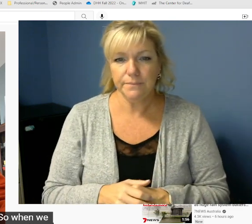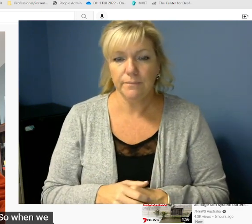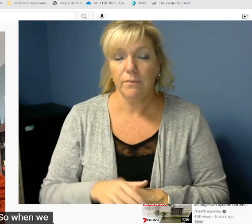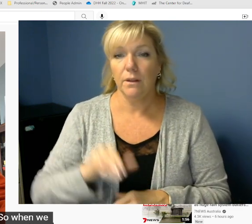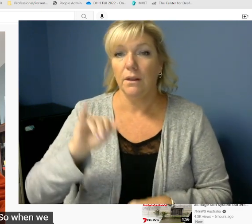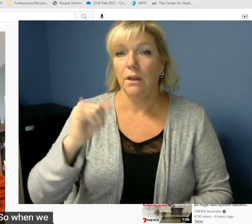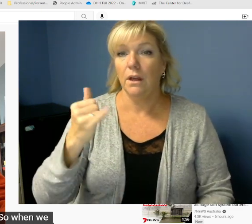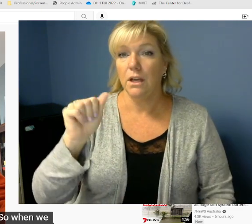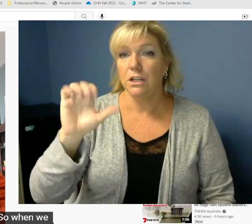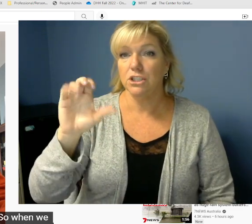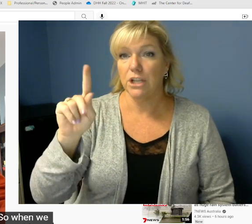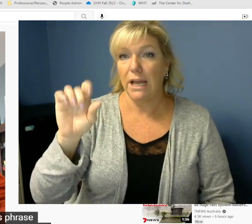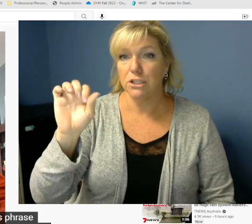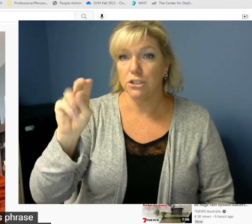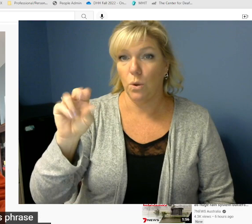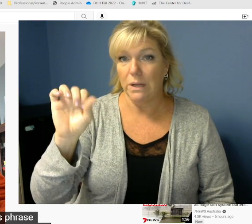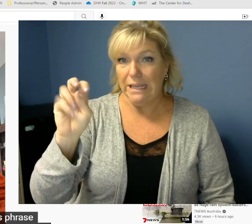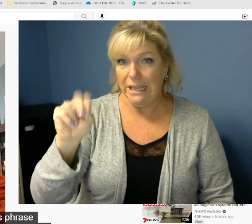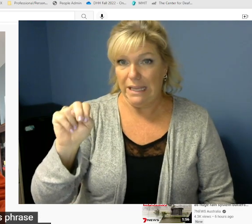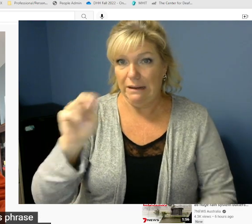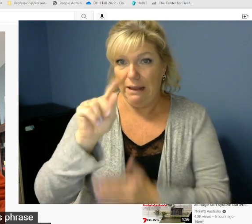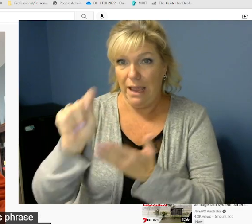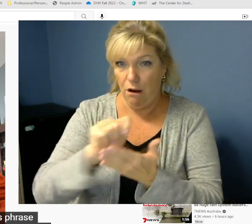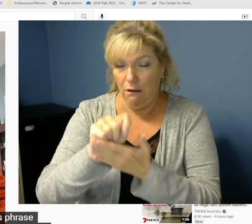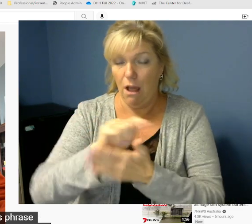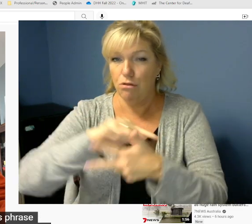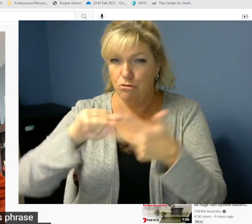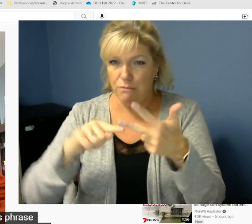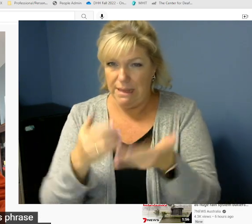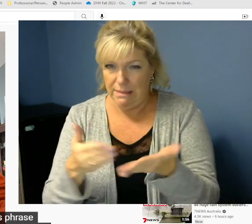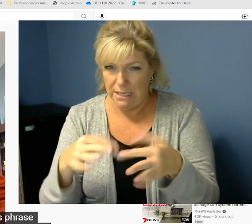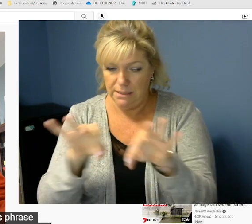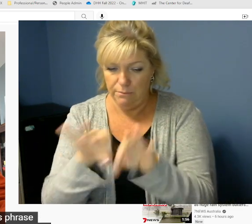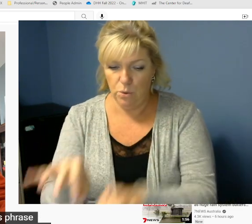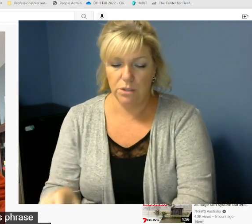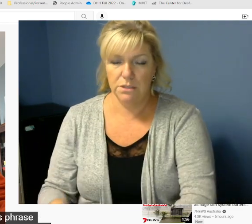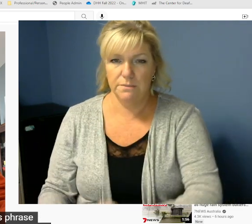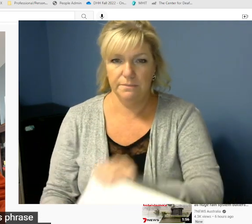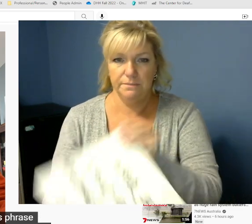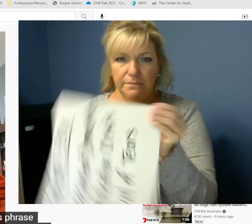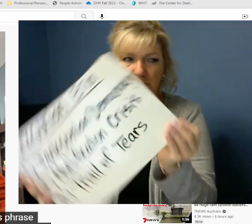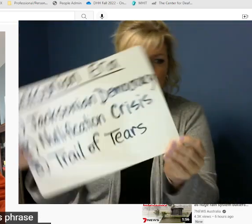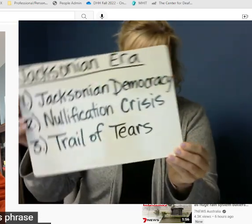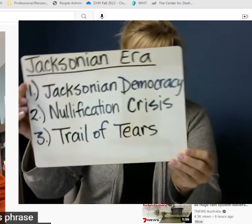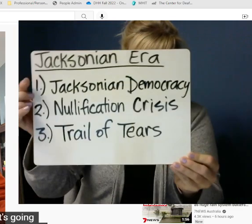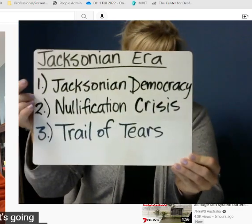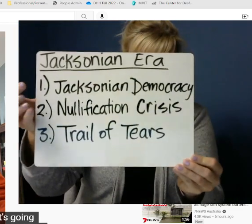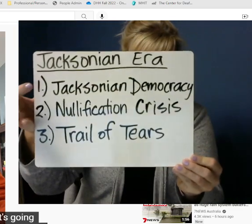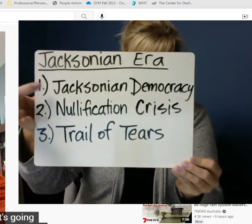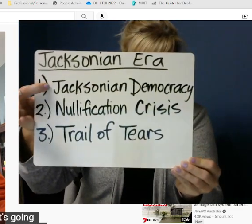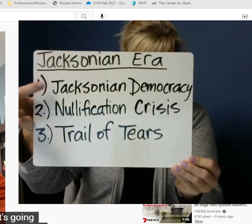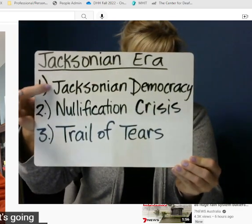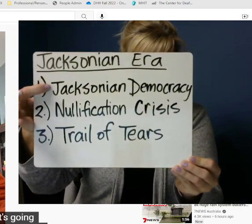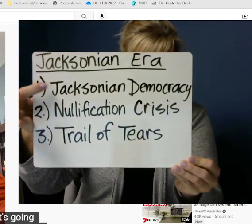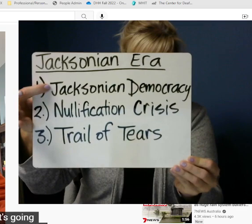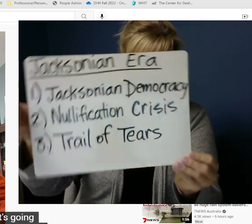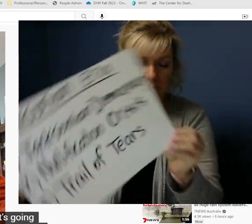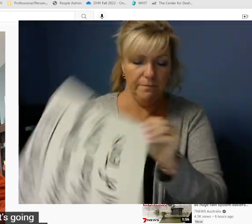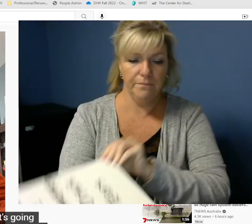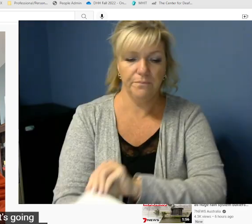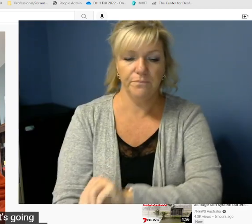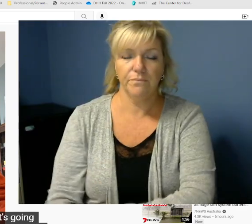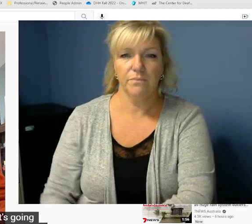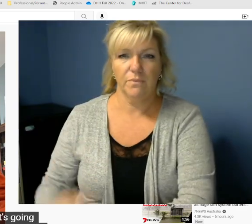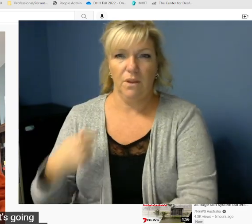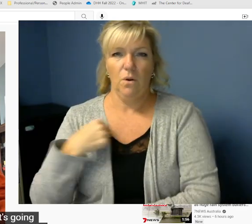Jacksonian era, there are three things that we're interested in. There's this phrase that gets thrown around, Jacksonian democracy. We'll kind of challenge that.